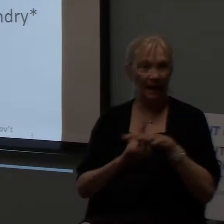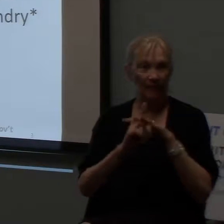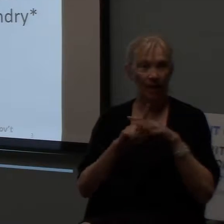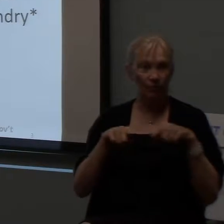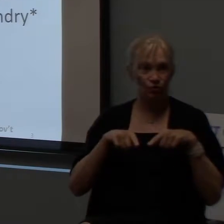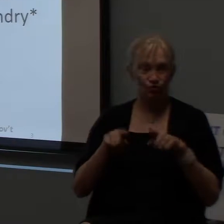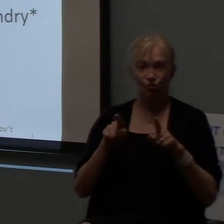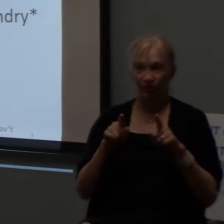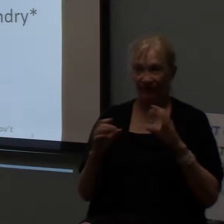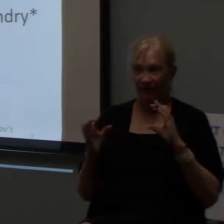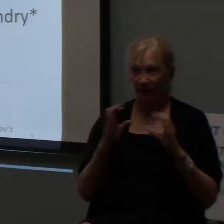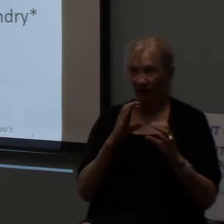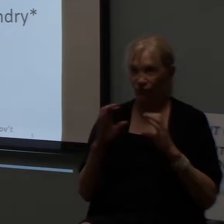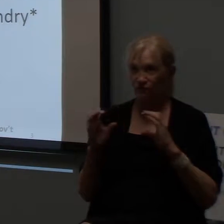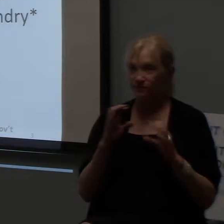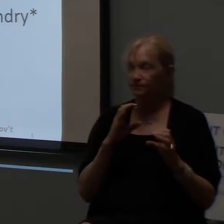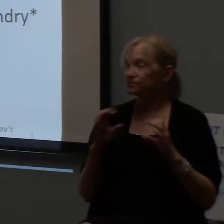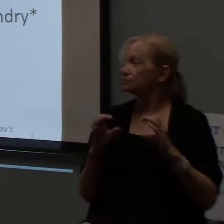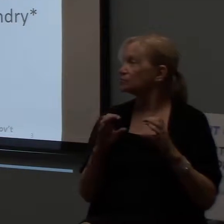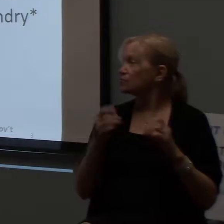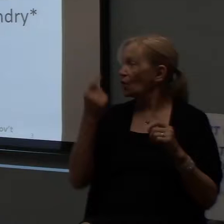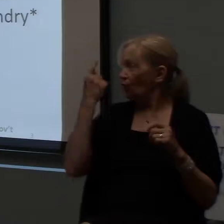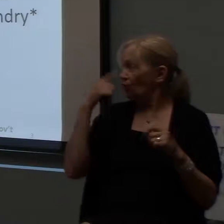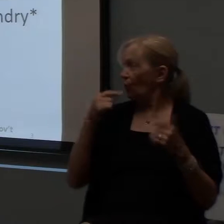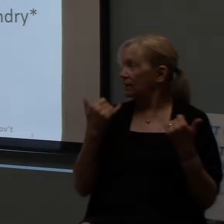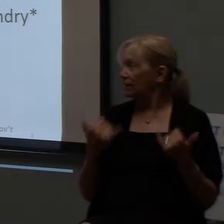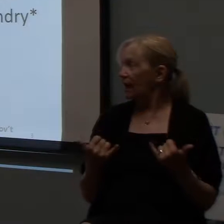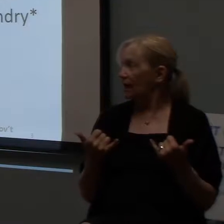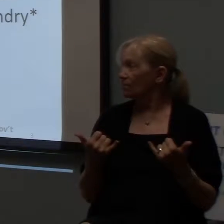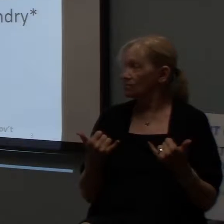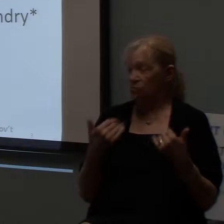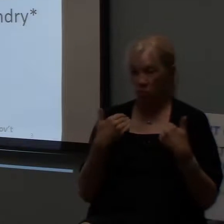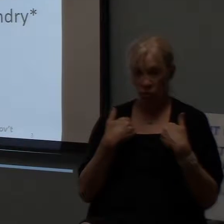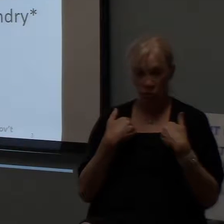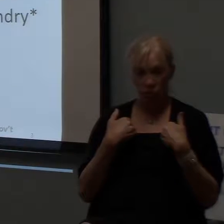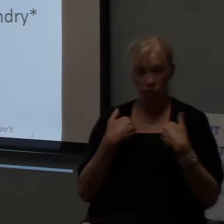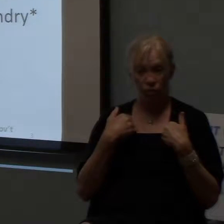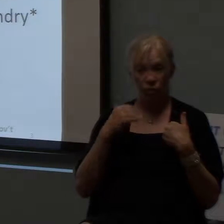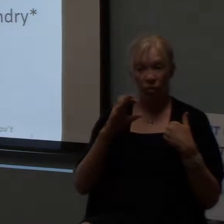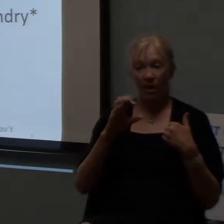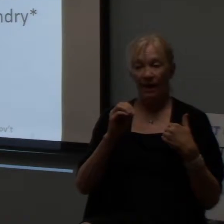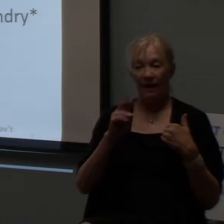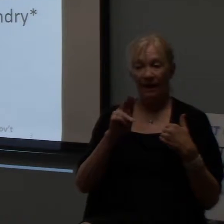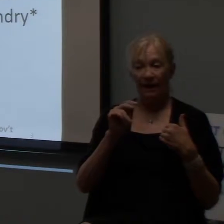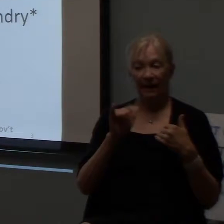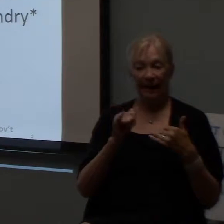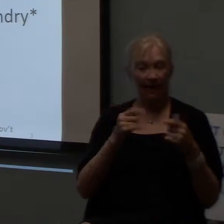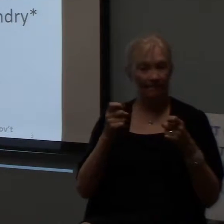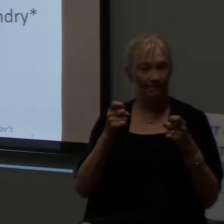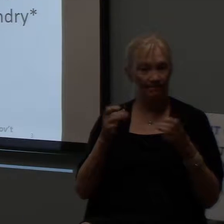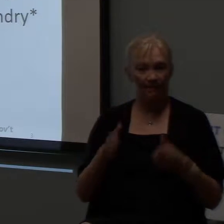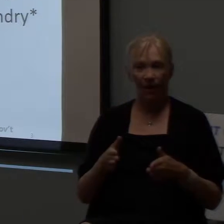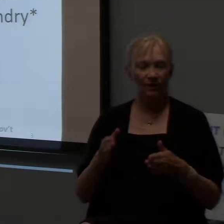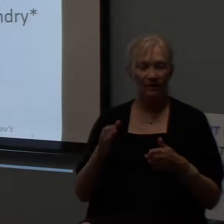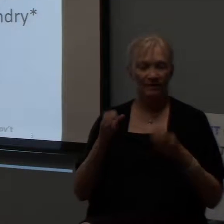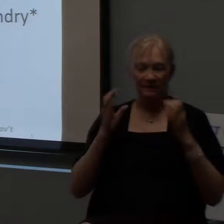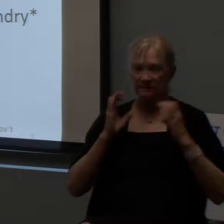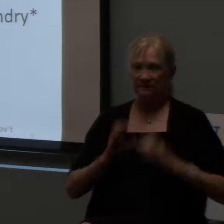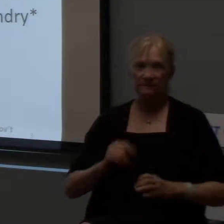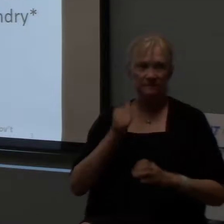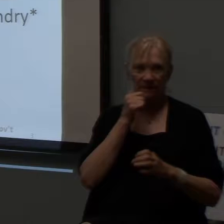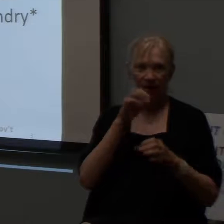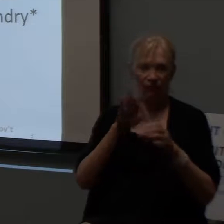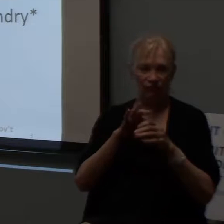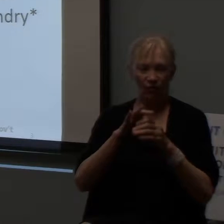conversation. For now, I will just say that having a county manager is not something that citizens vote on. It